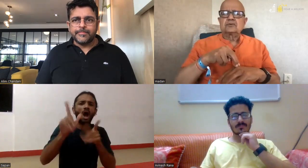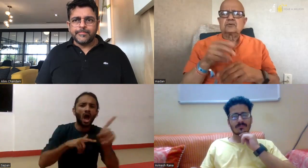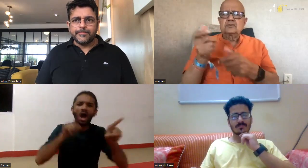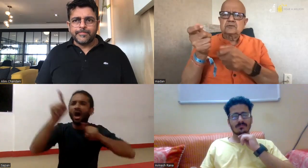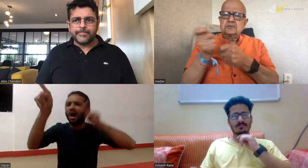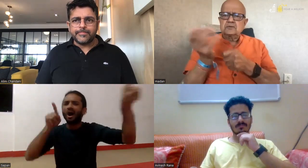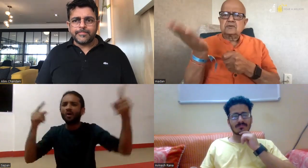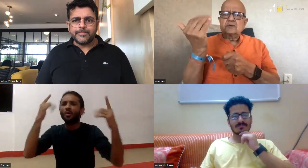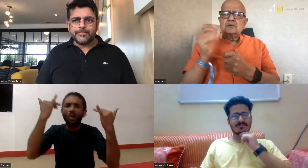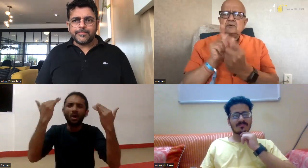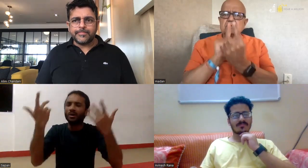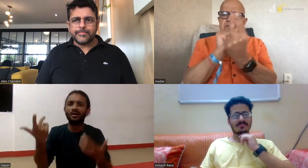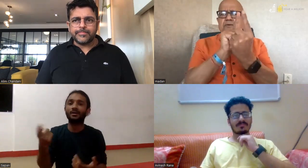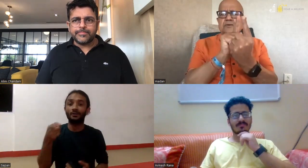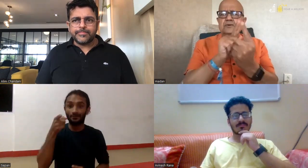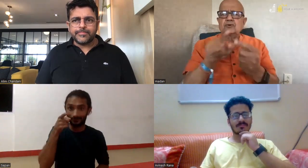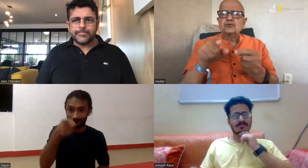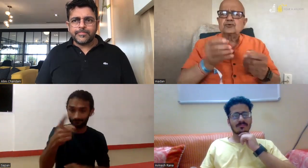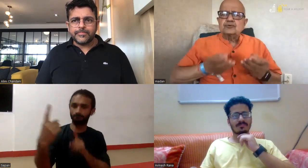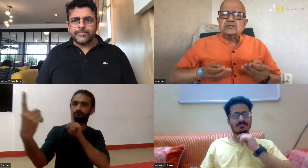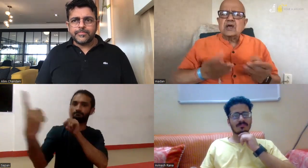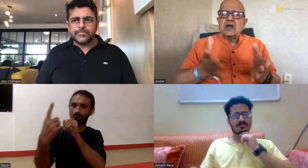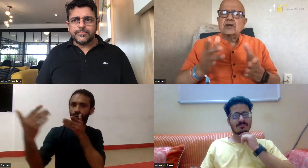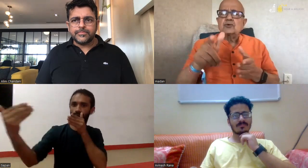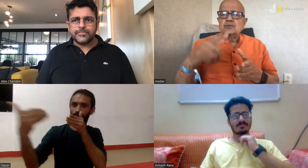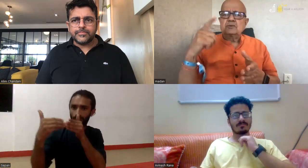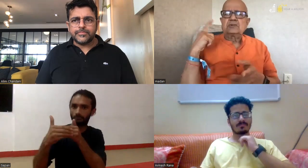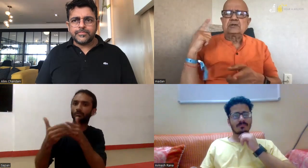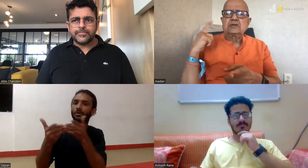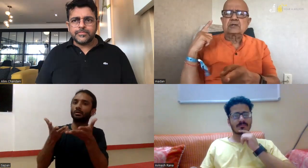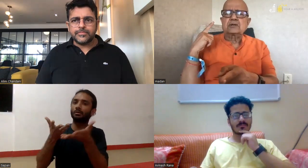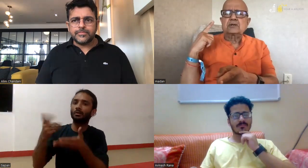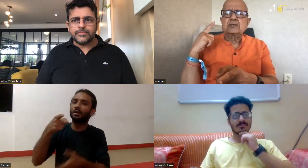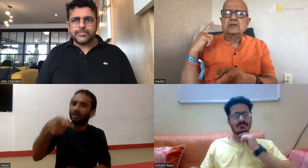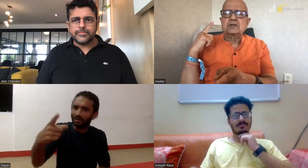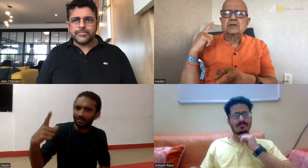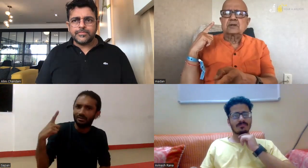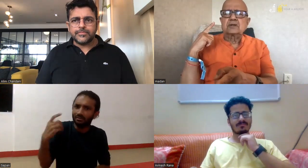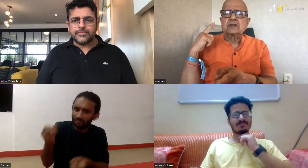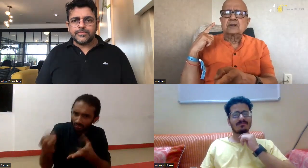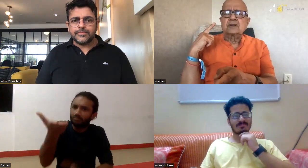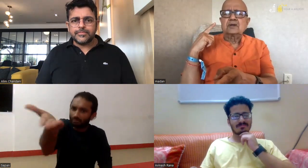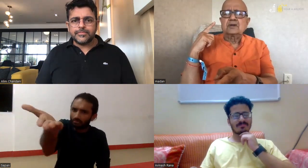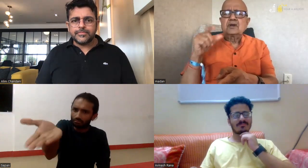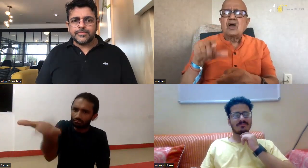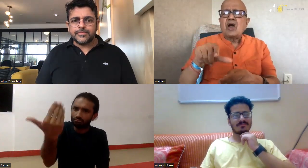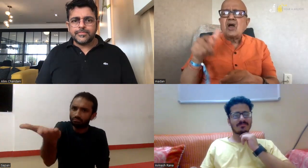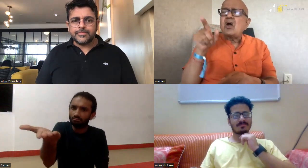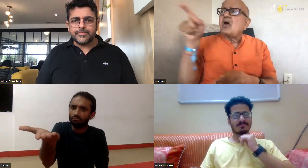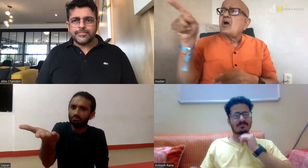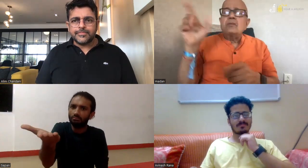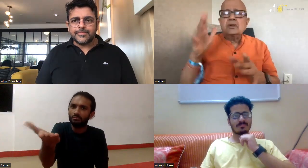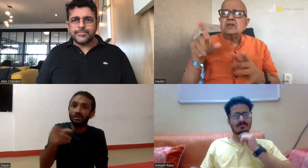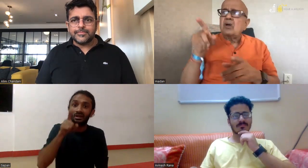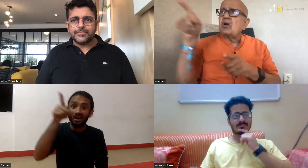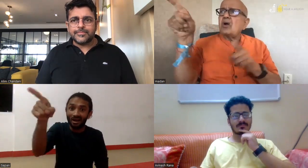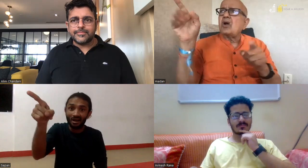Can you just turn your laptop a bit straight? I see it fine. Okay,